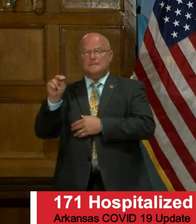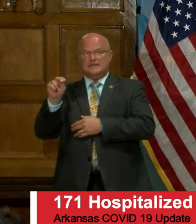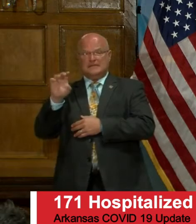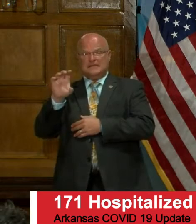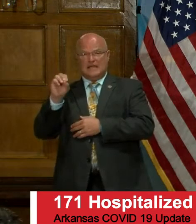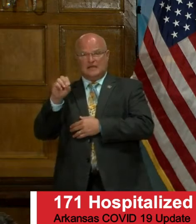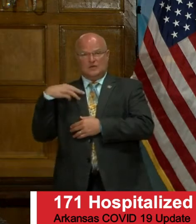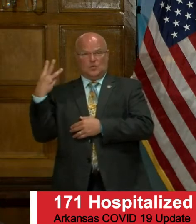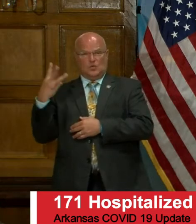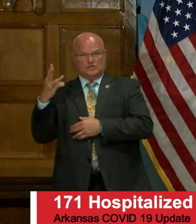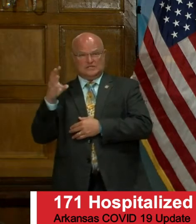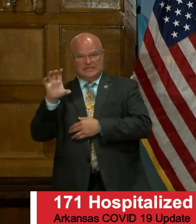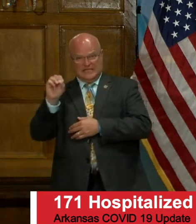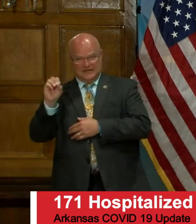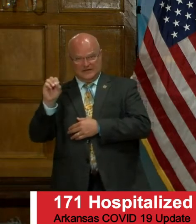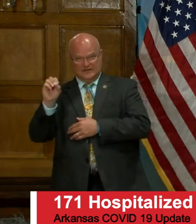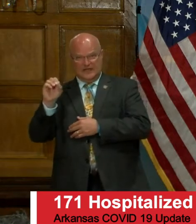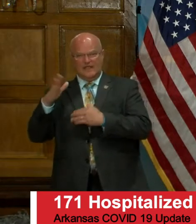the state.